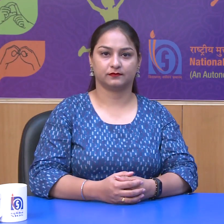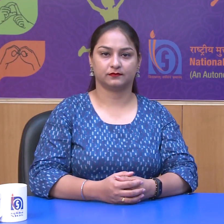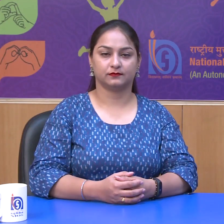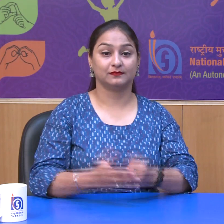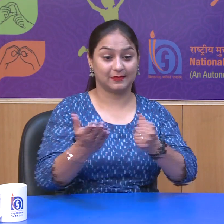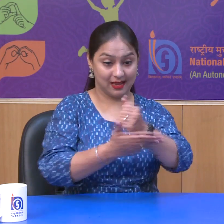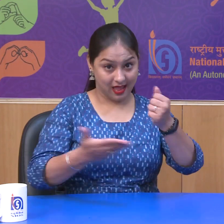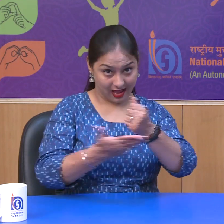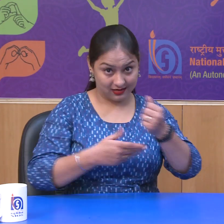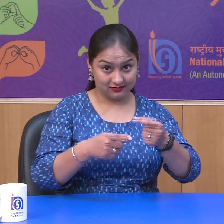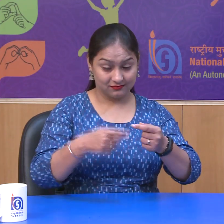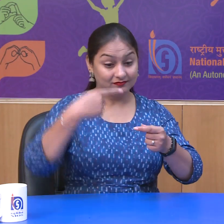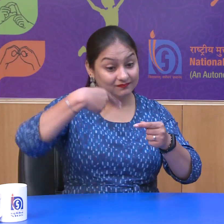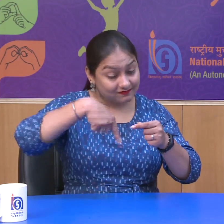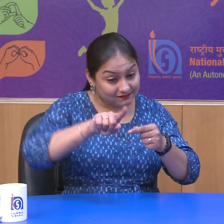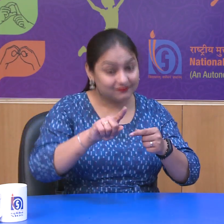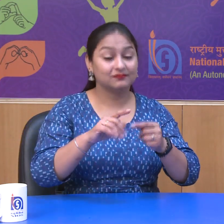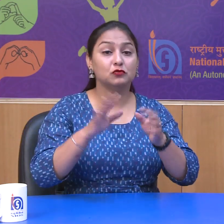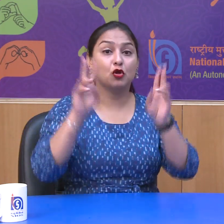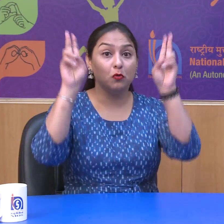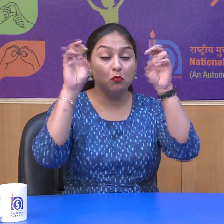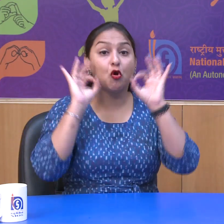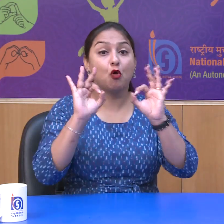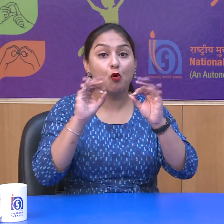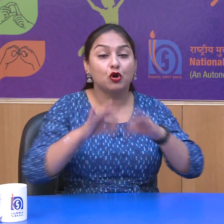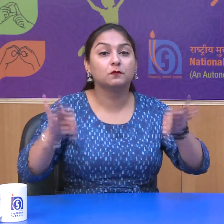Agriculture and its salient features.